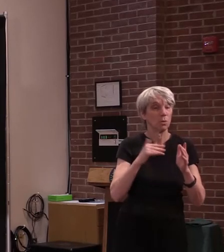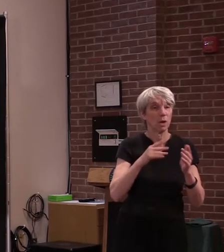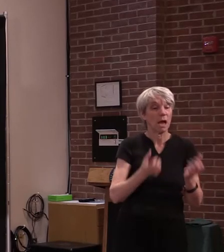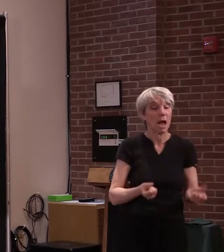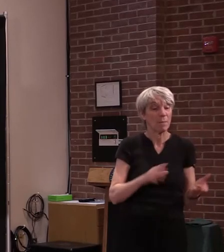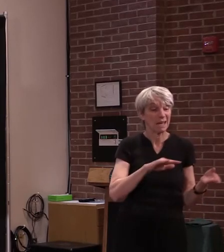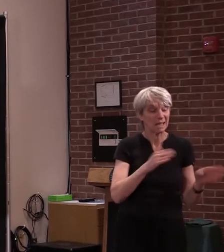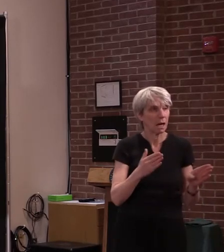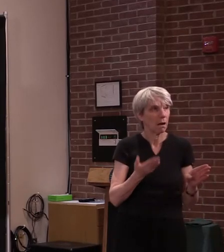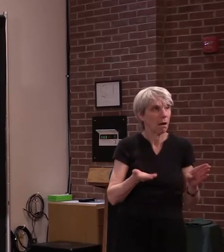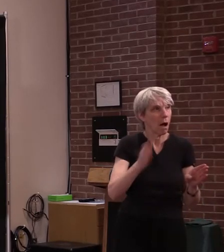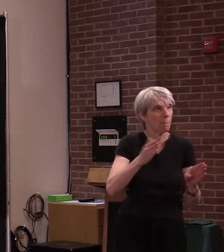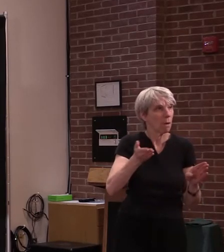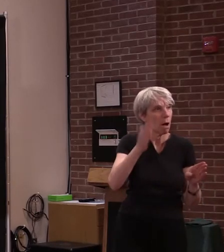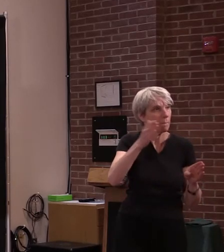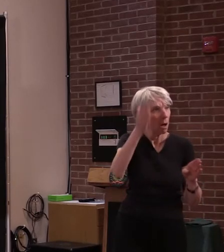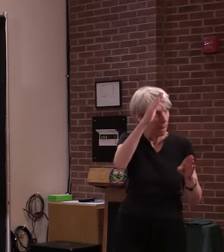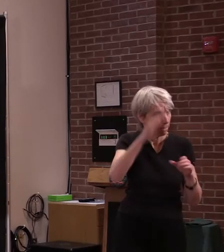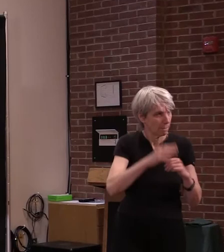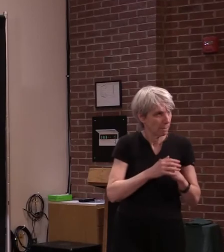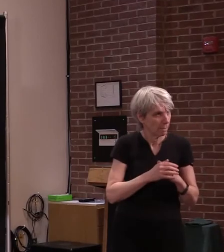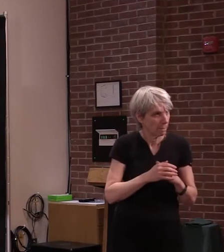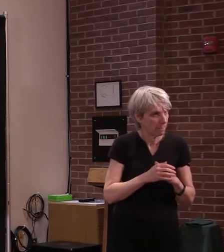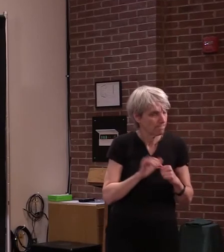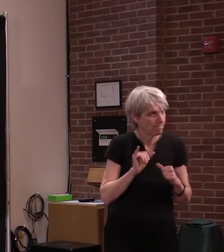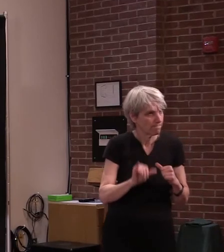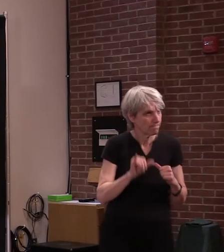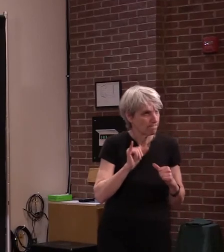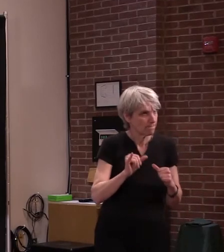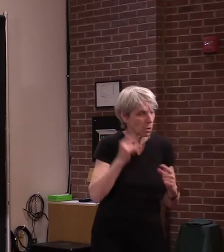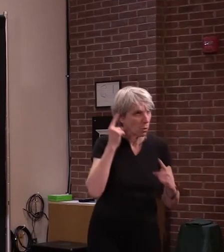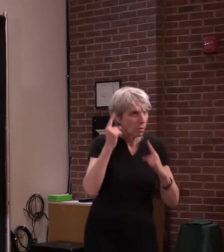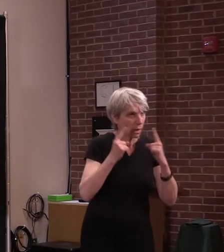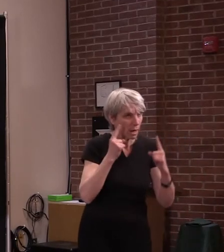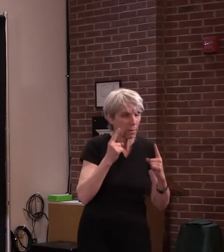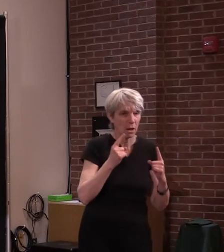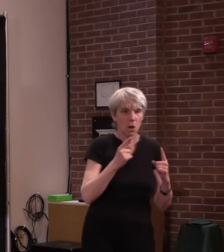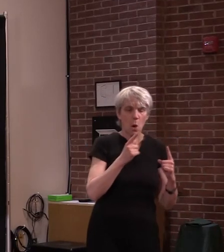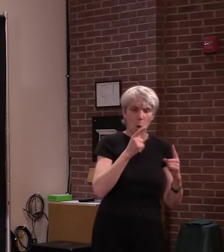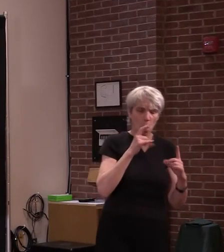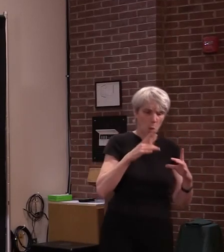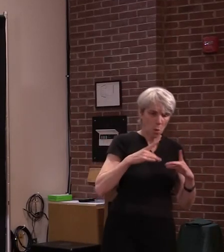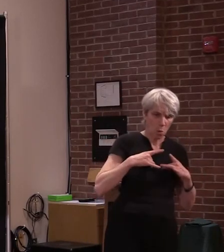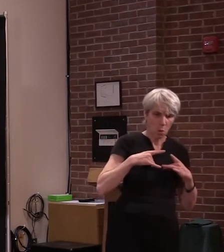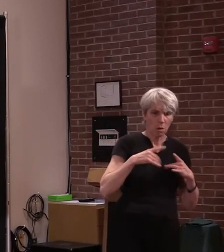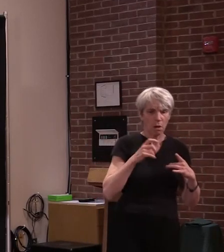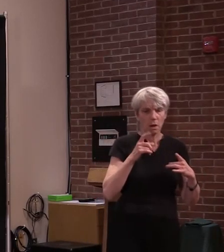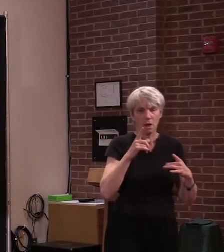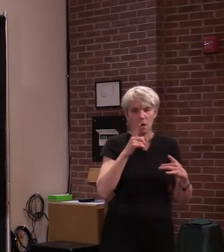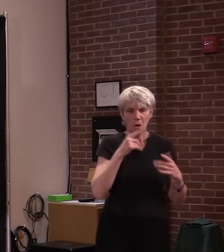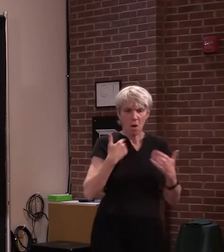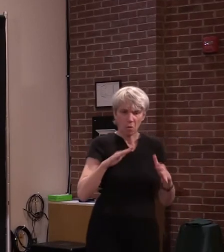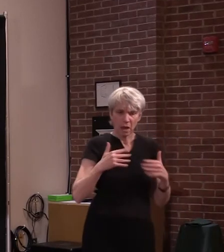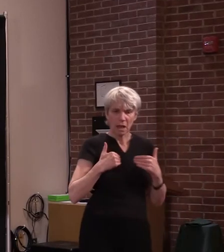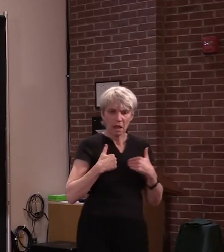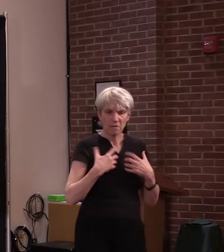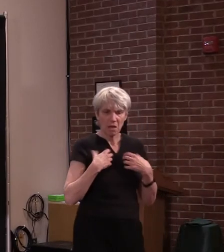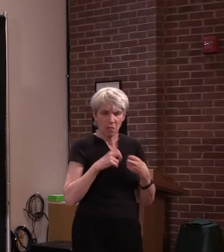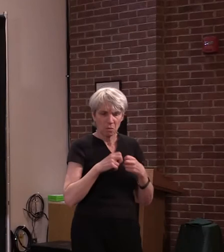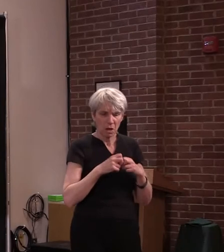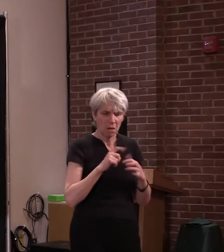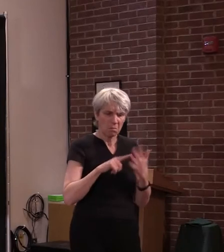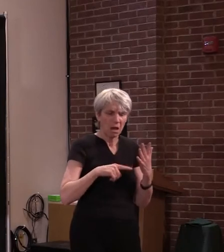us, and that gets aside from who's really got it, whether it's comorbidity, et cetera. If you're dead, you're dead. And so my question